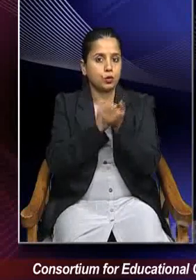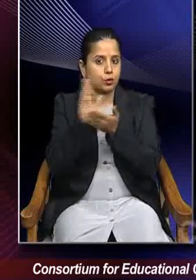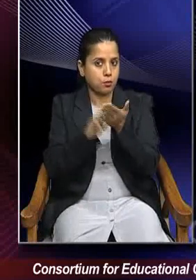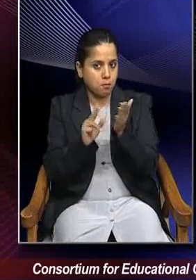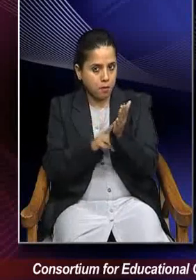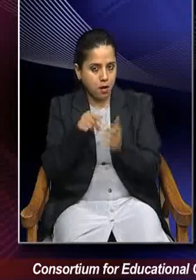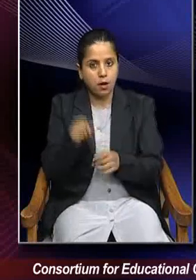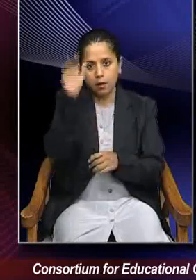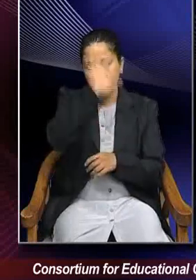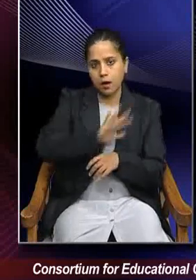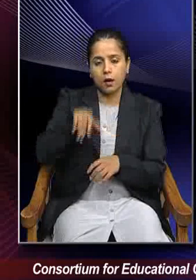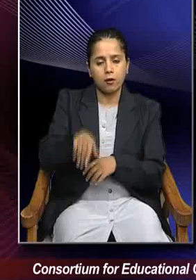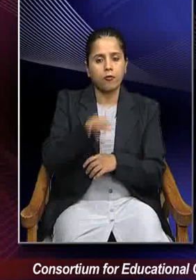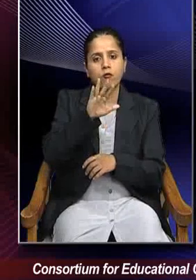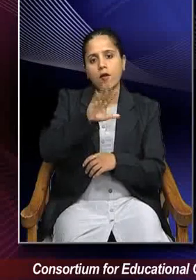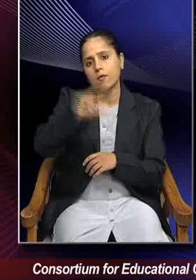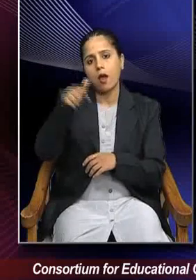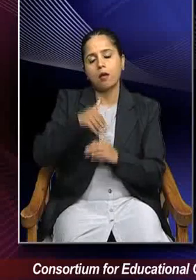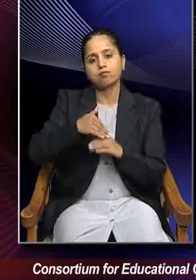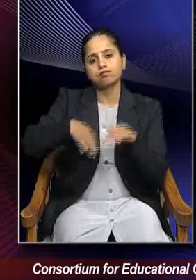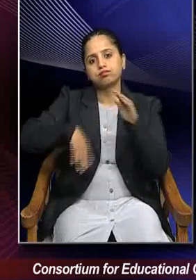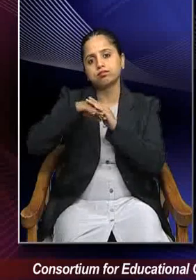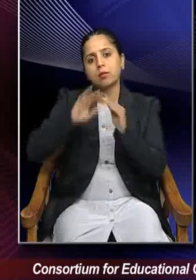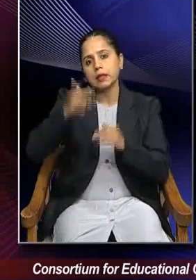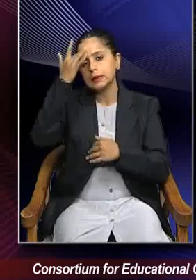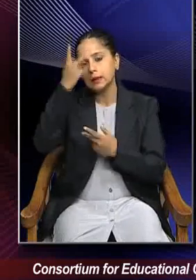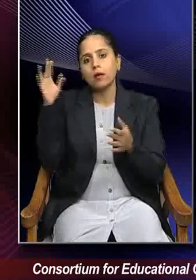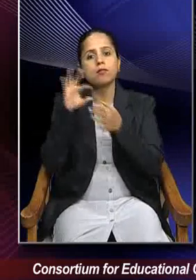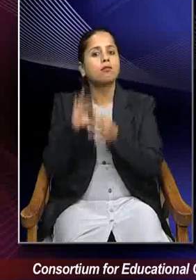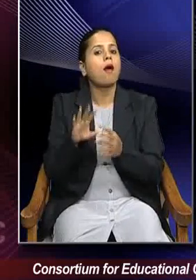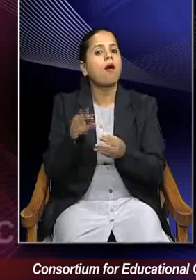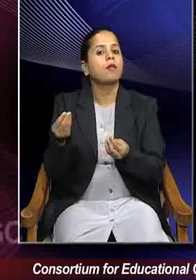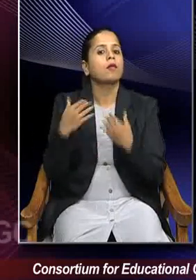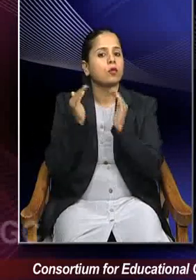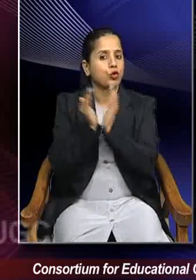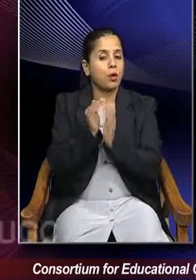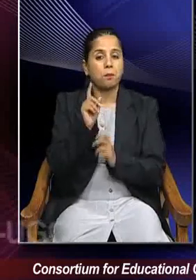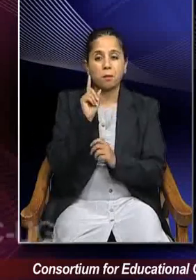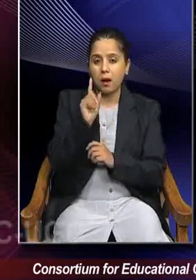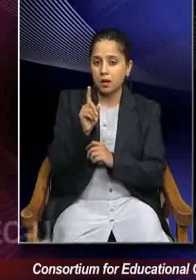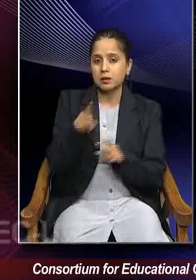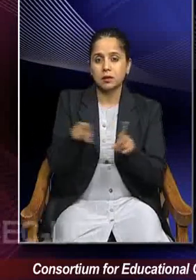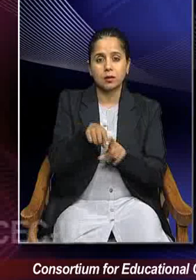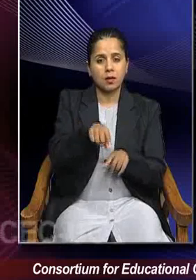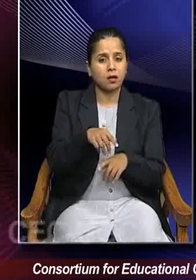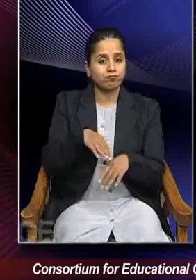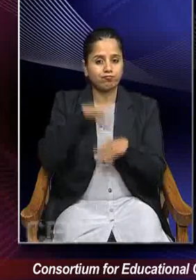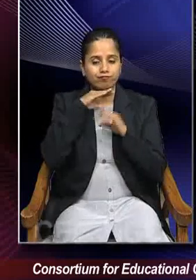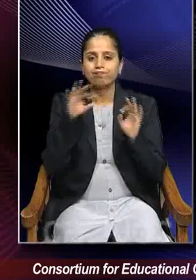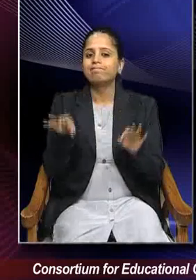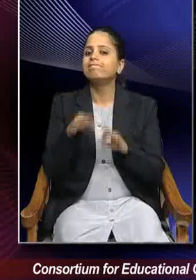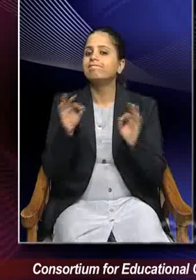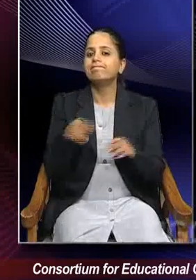provides you a cover of up to 5 lakh for a particular disease in a year. But even then, that is not sufficient